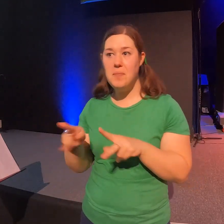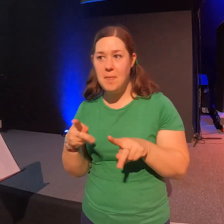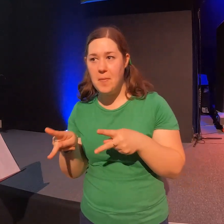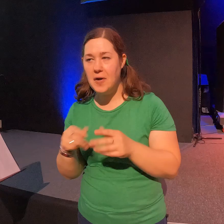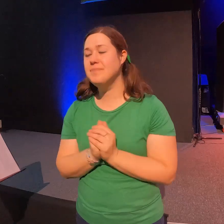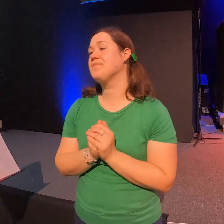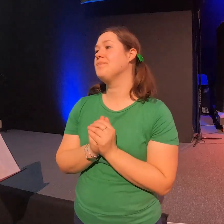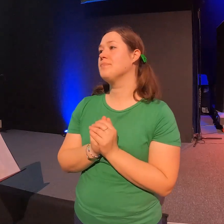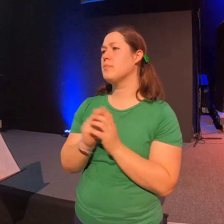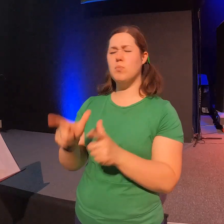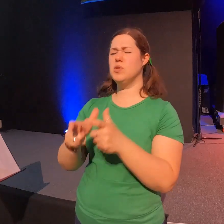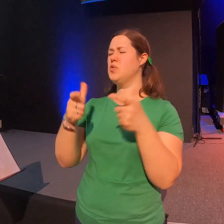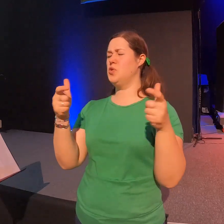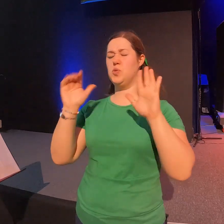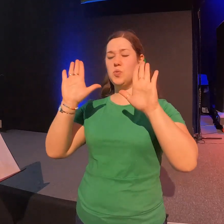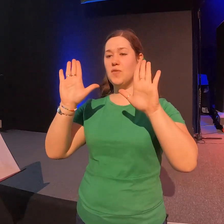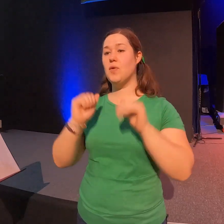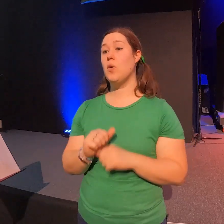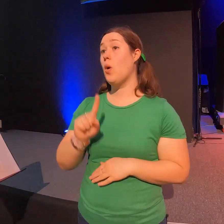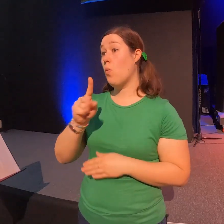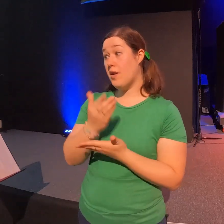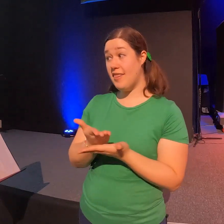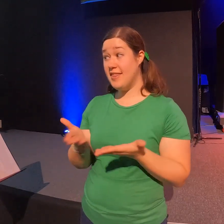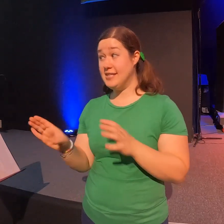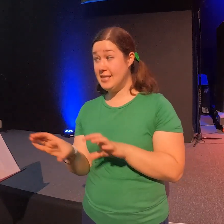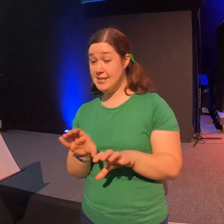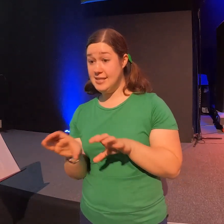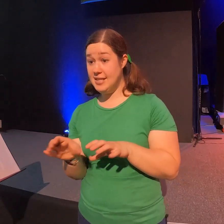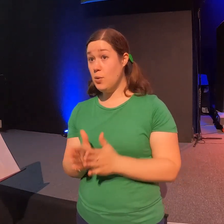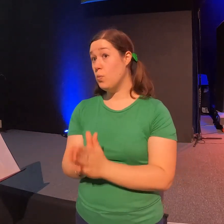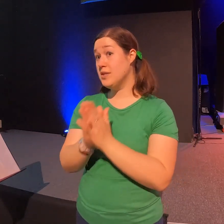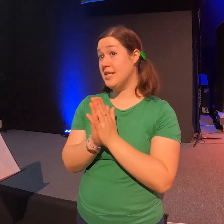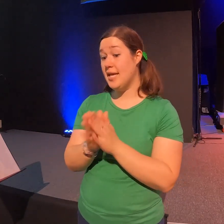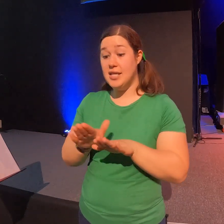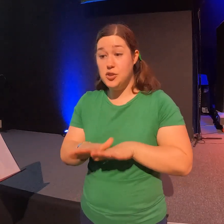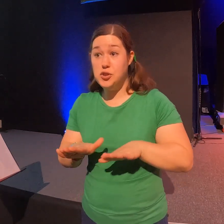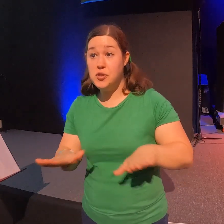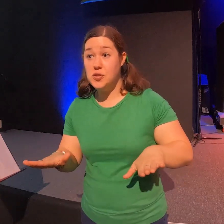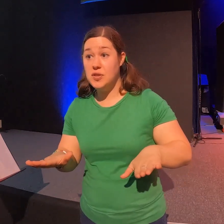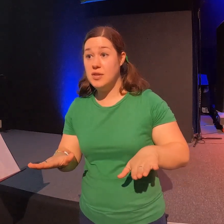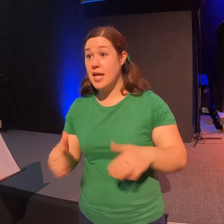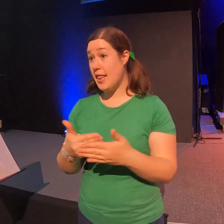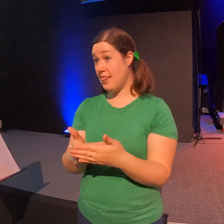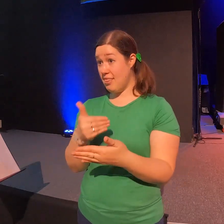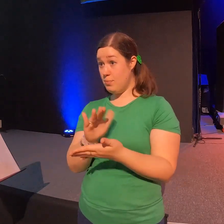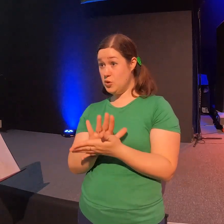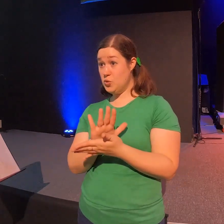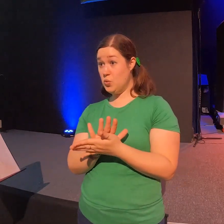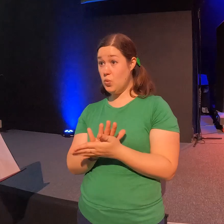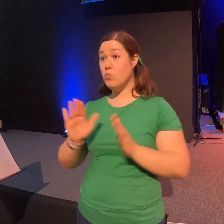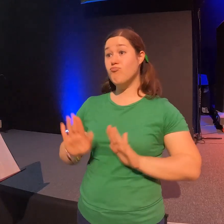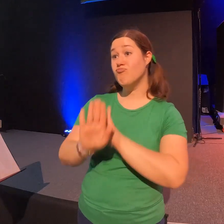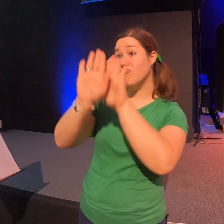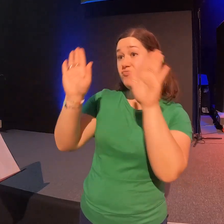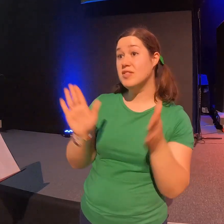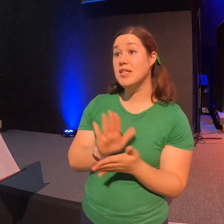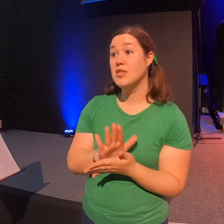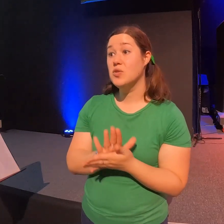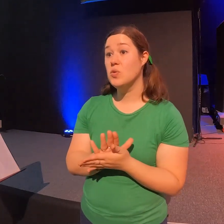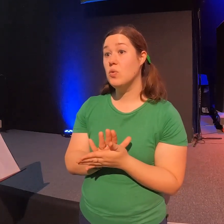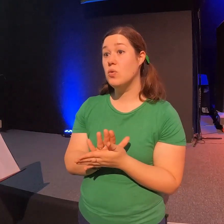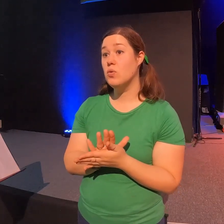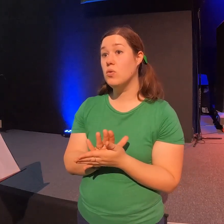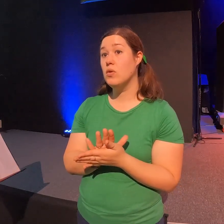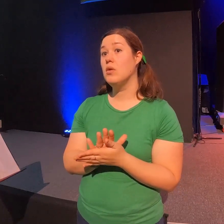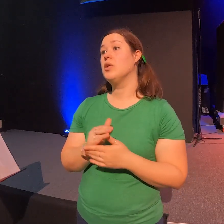did was that they asked children in the preschool and in the Sunday school some questions and asked them to give us advice as